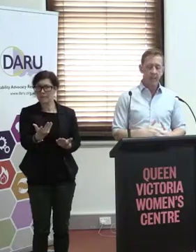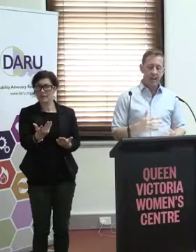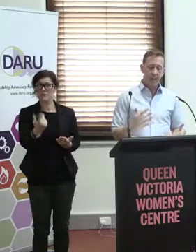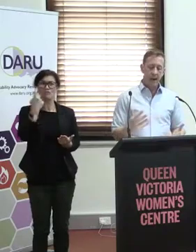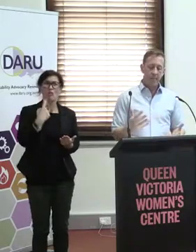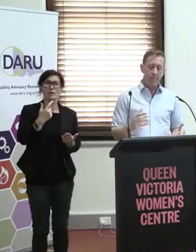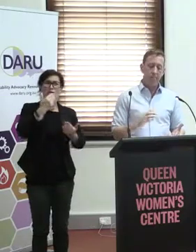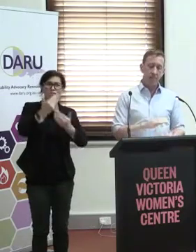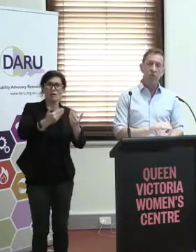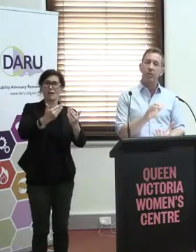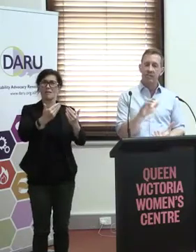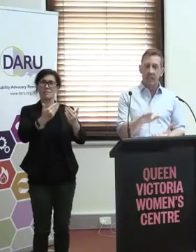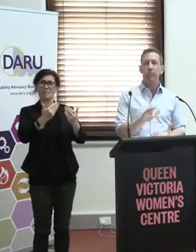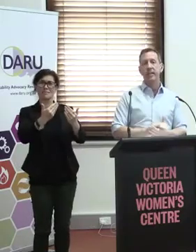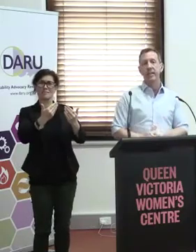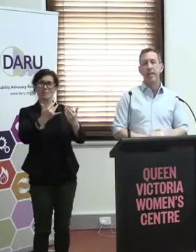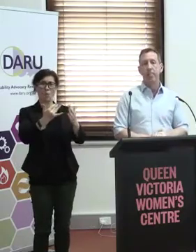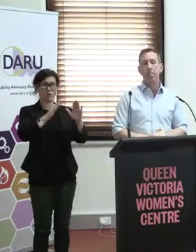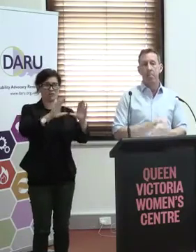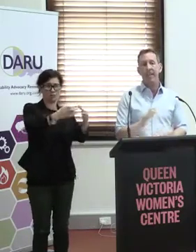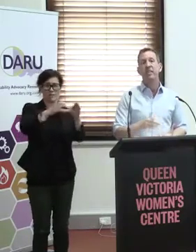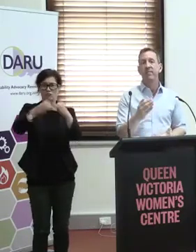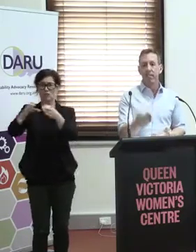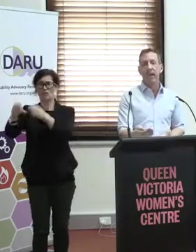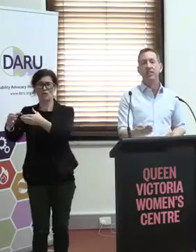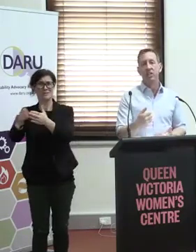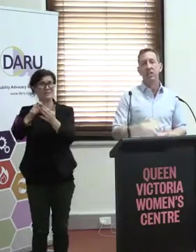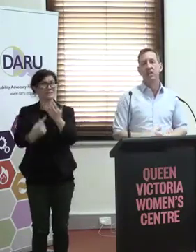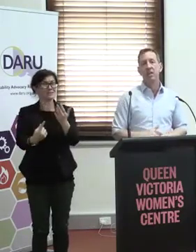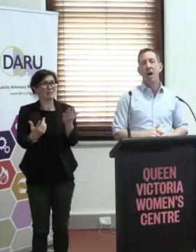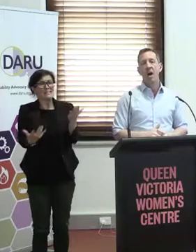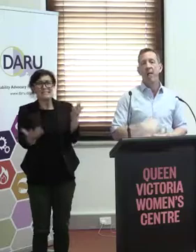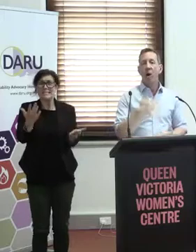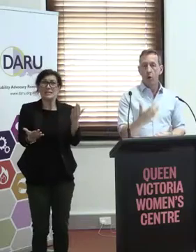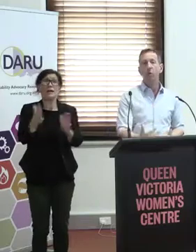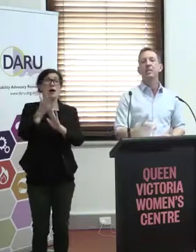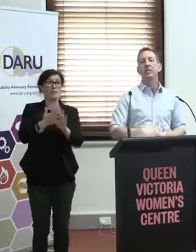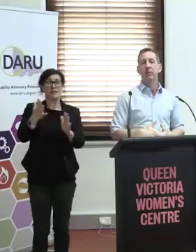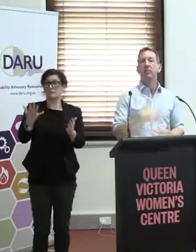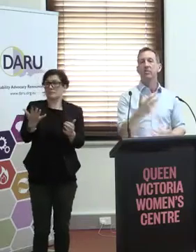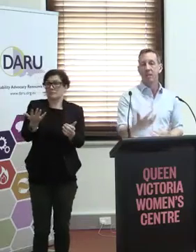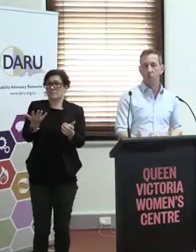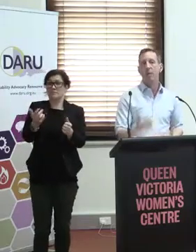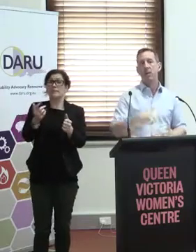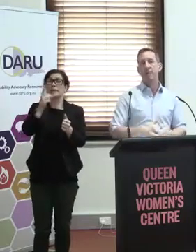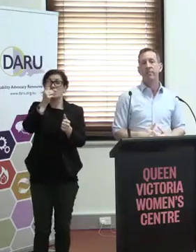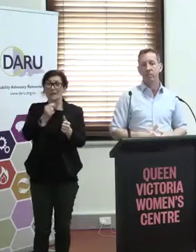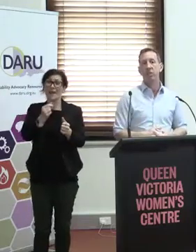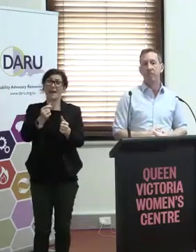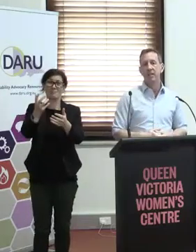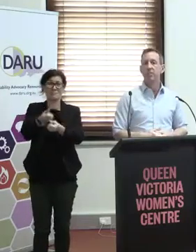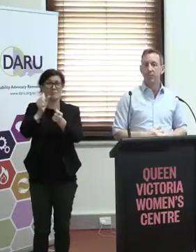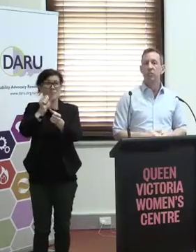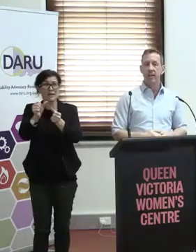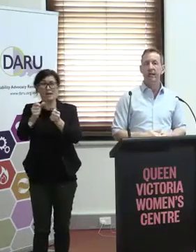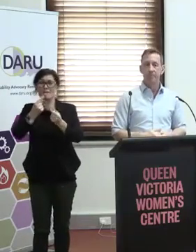disabilities. Because once again, we can get better information about who is experiencing what type of